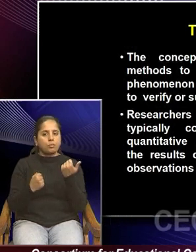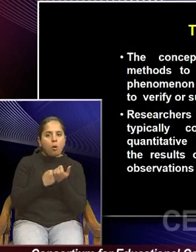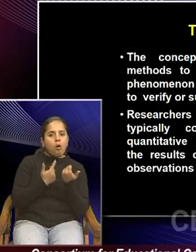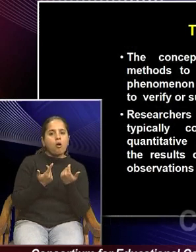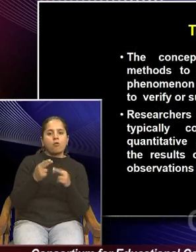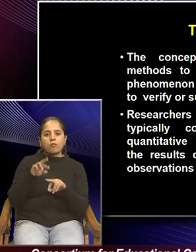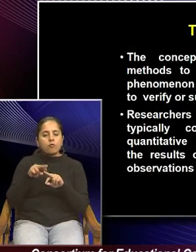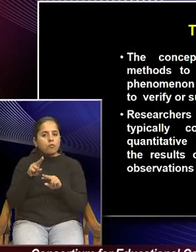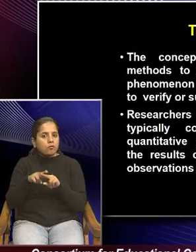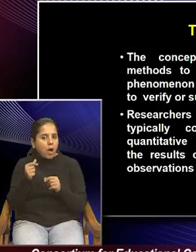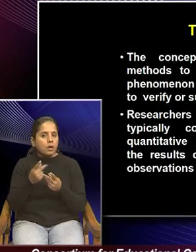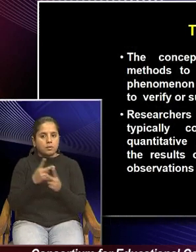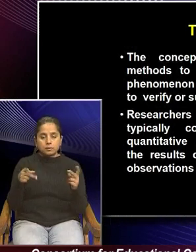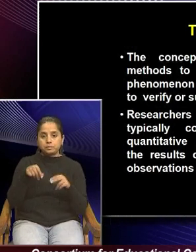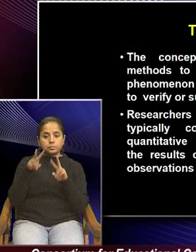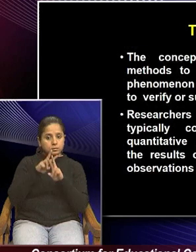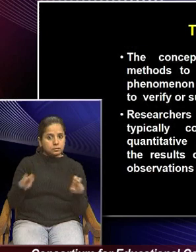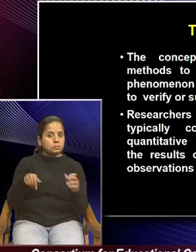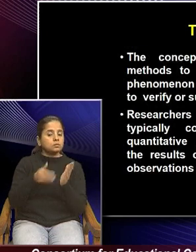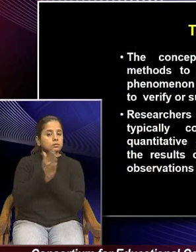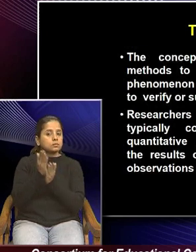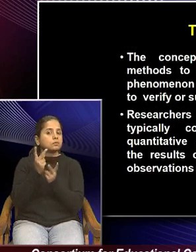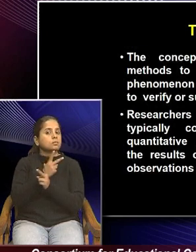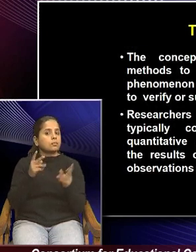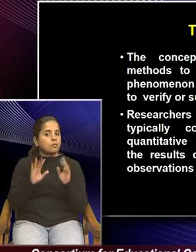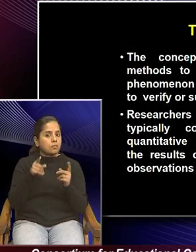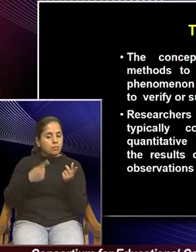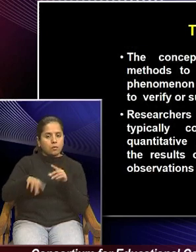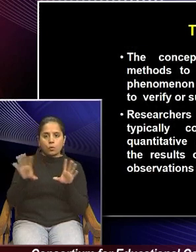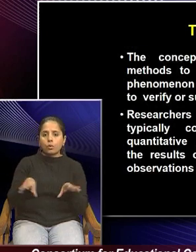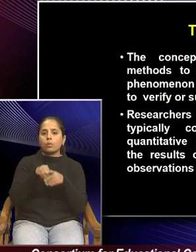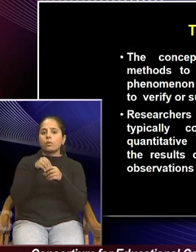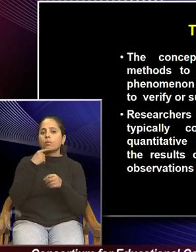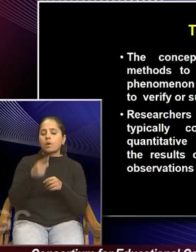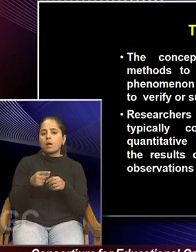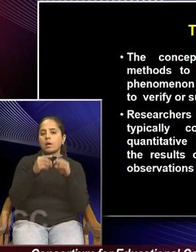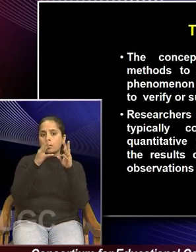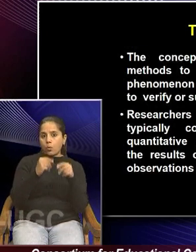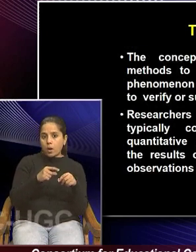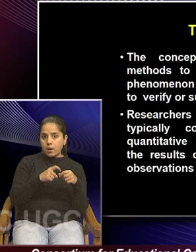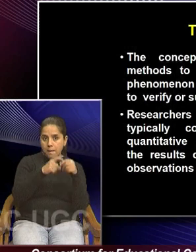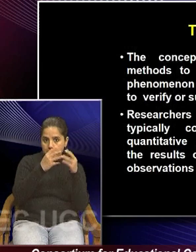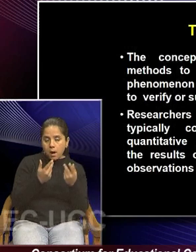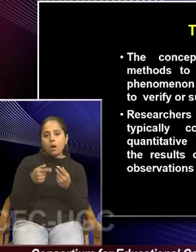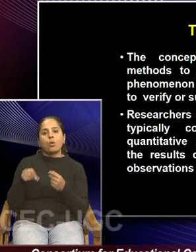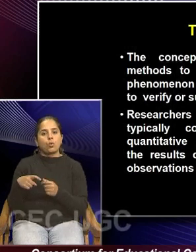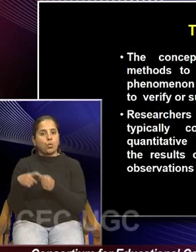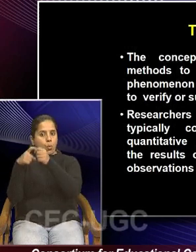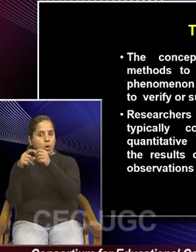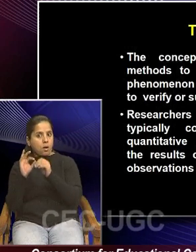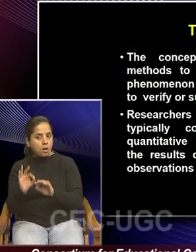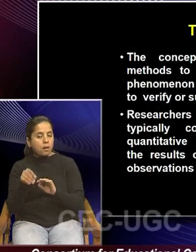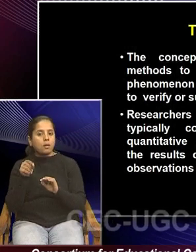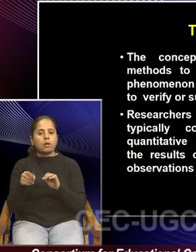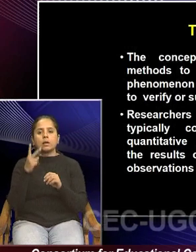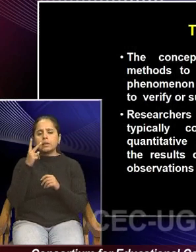findings. Researchers employ multiple methods, typically combining qualitative and quantitative approaches to